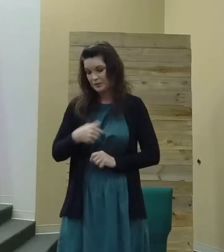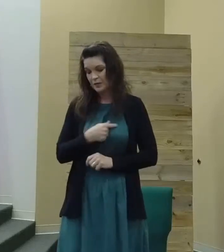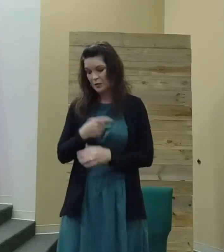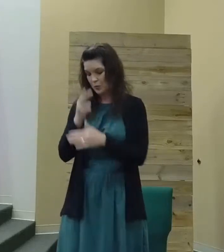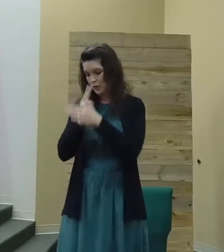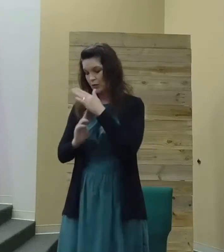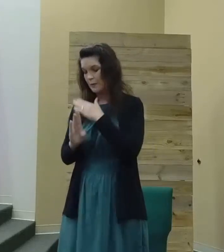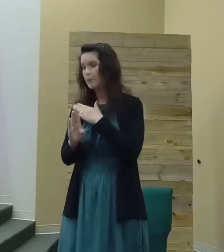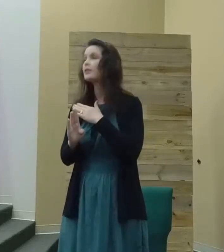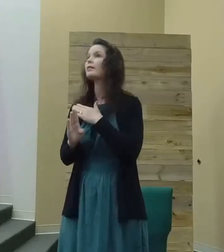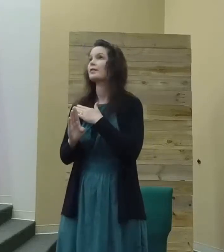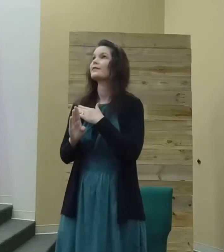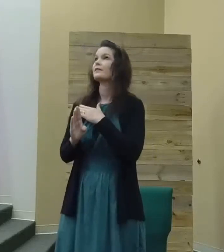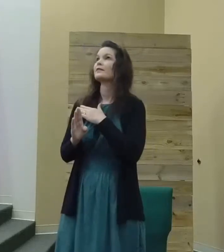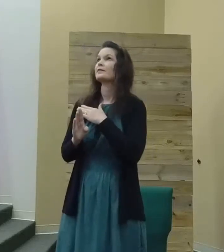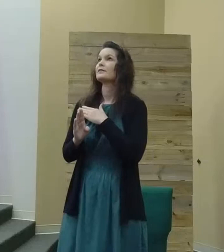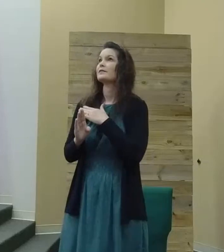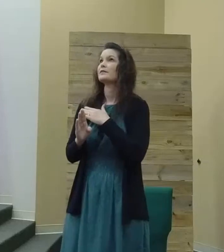we're humbled.